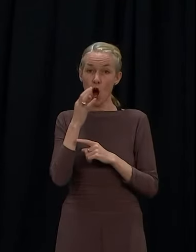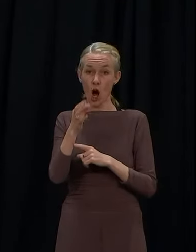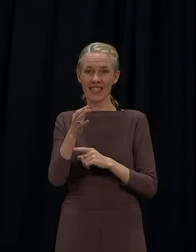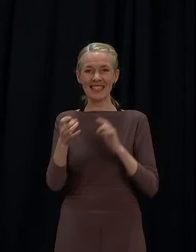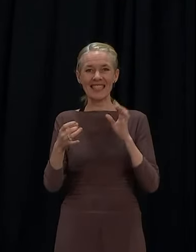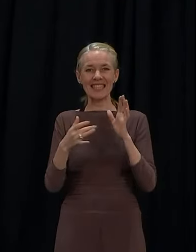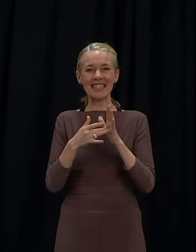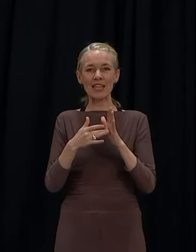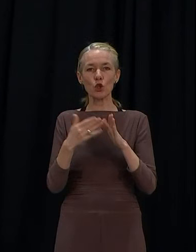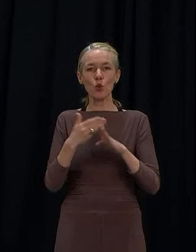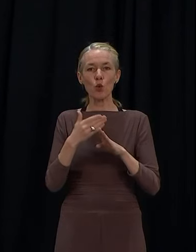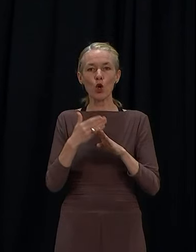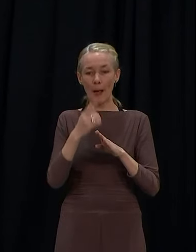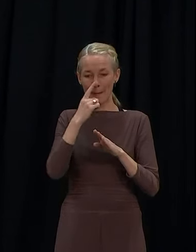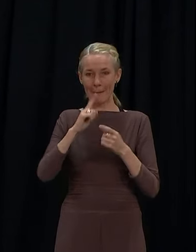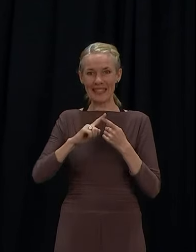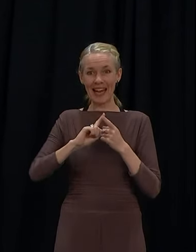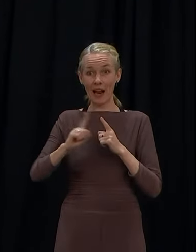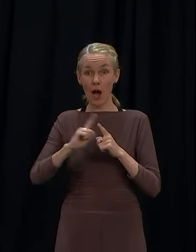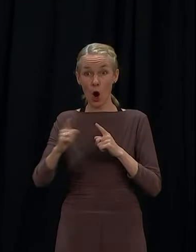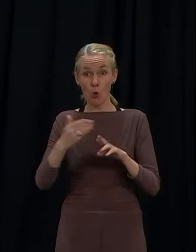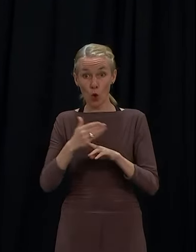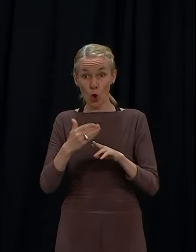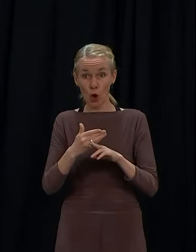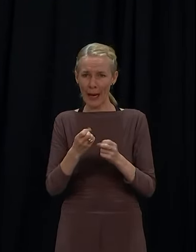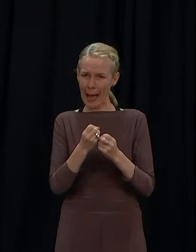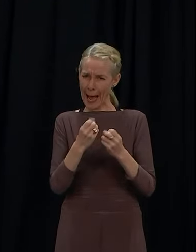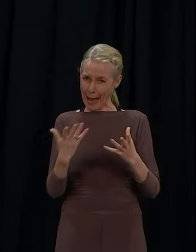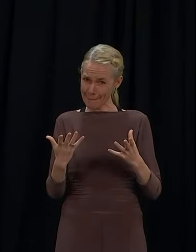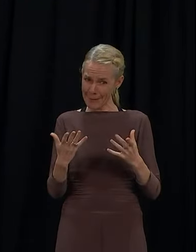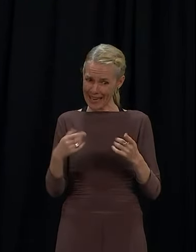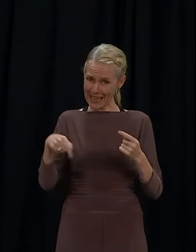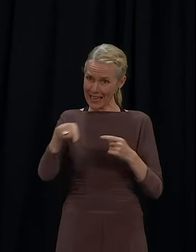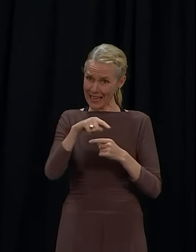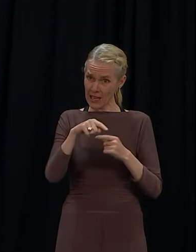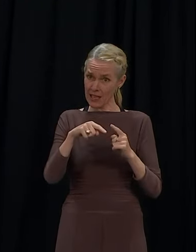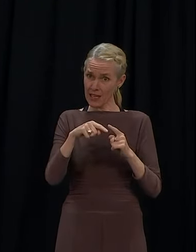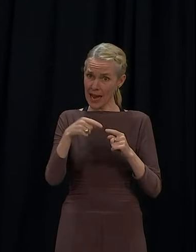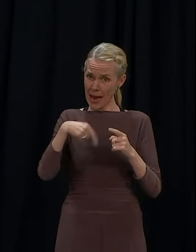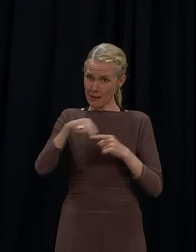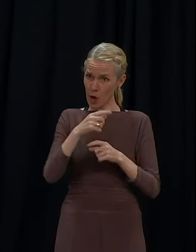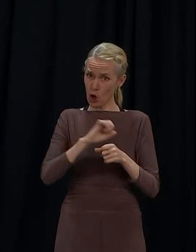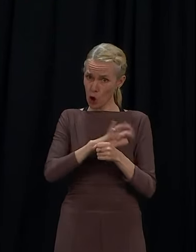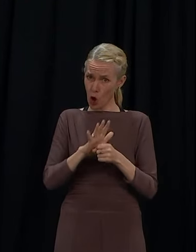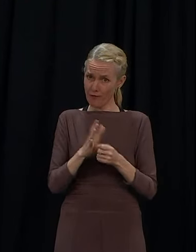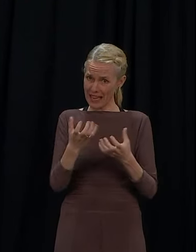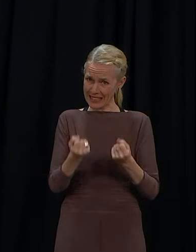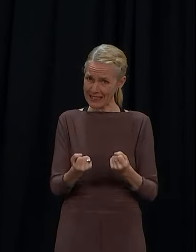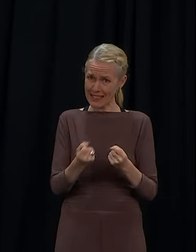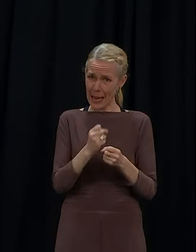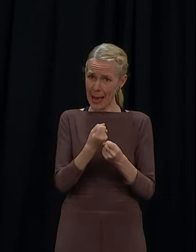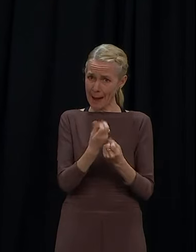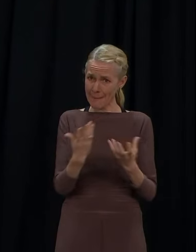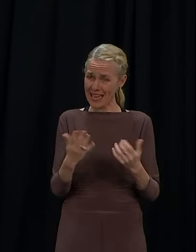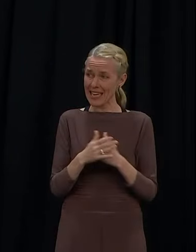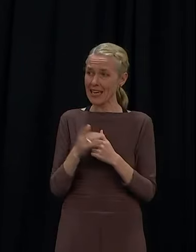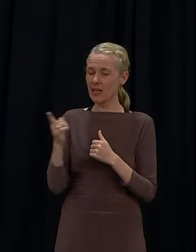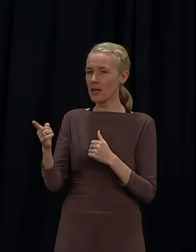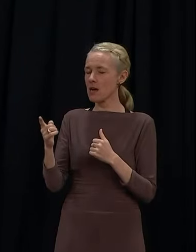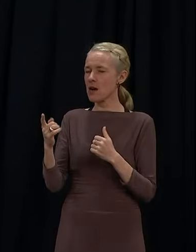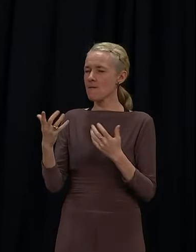will have, forgive me if I don't have a number, but we have had, as you will have seen, the reporting around the nursing